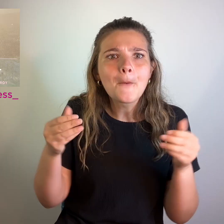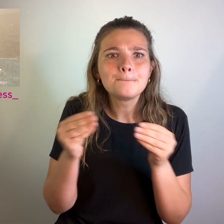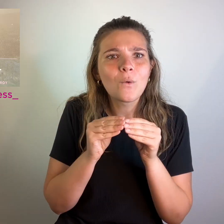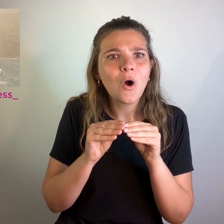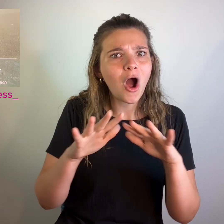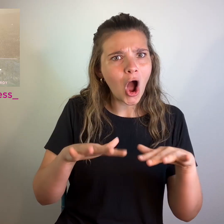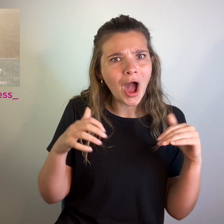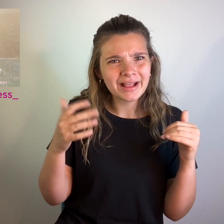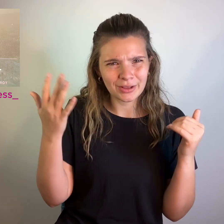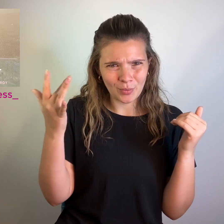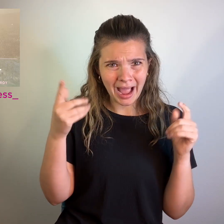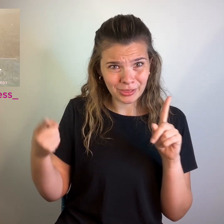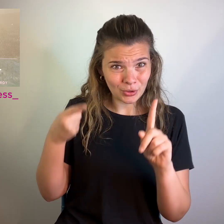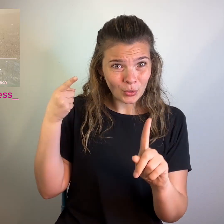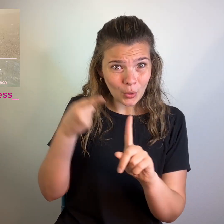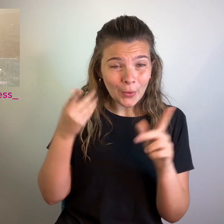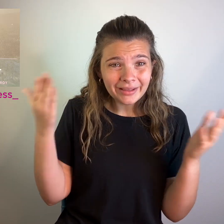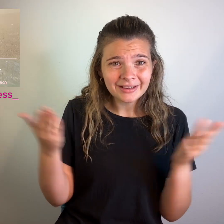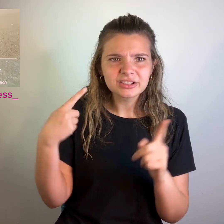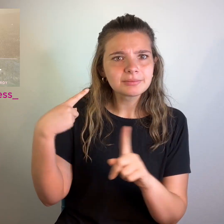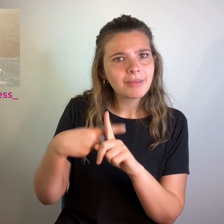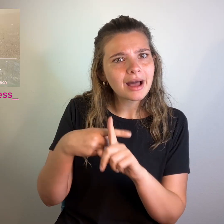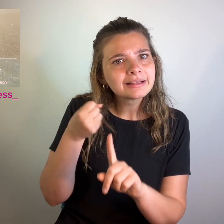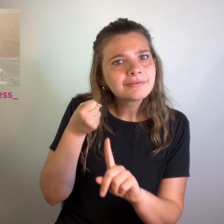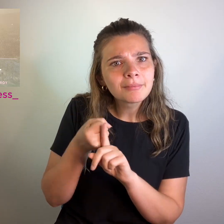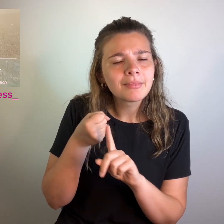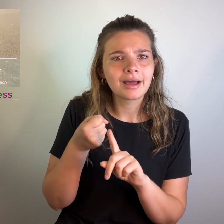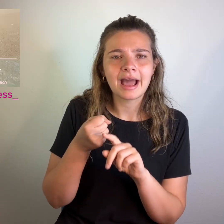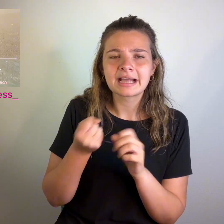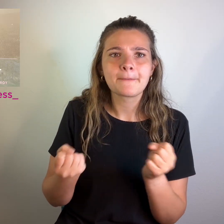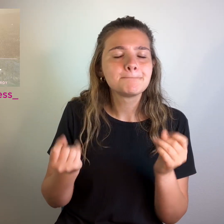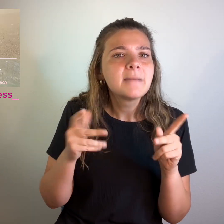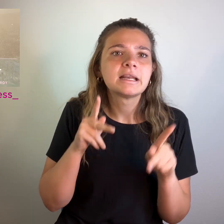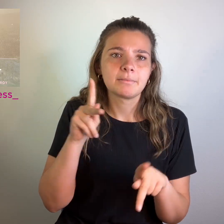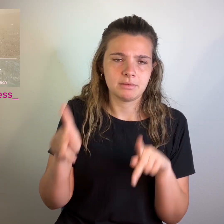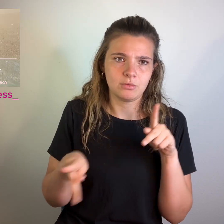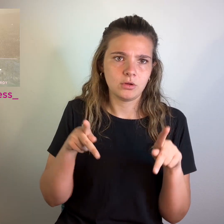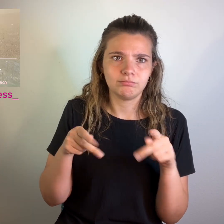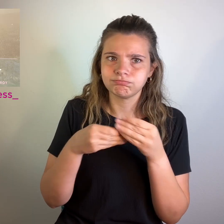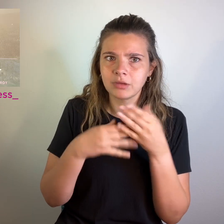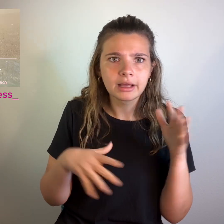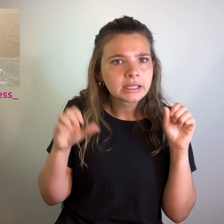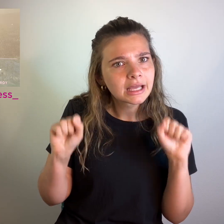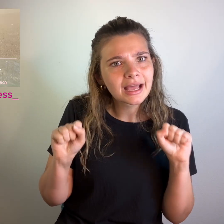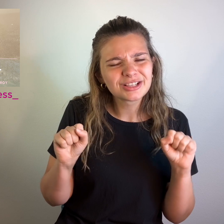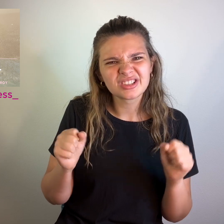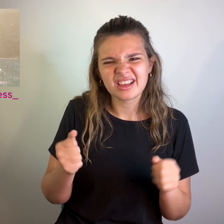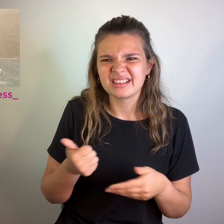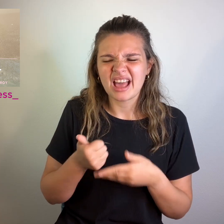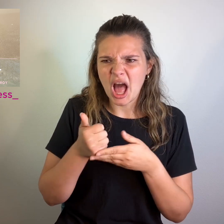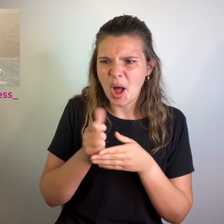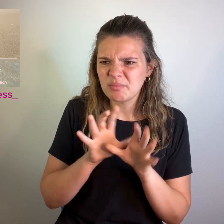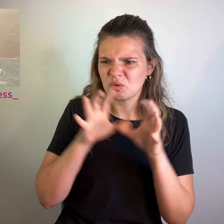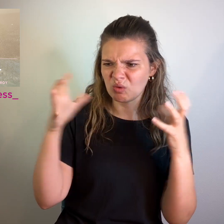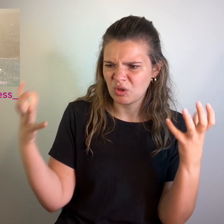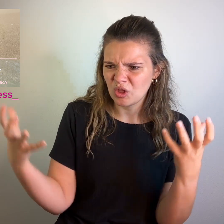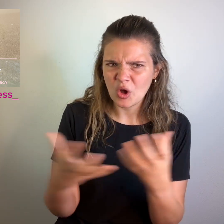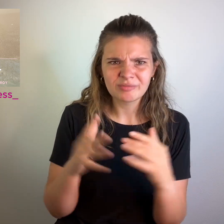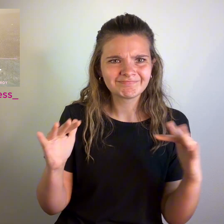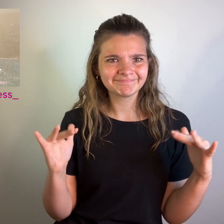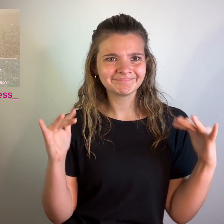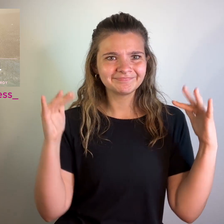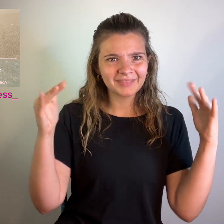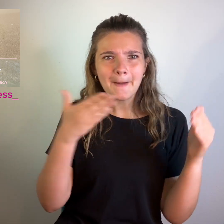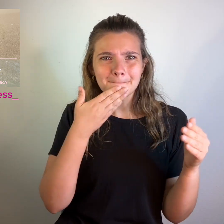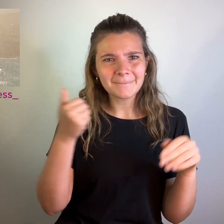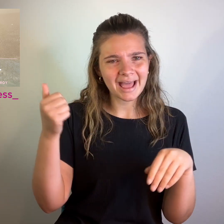Secrets is to really just positively impact as many people as possible and help the collective just grow and rise and be in our best timeline so that